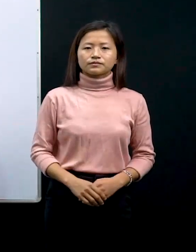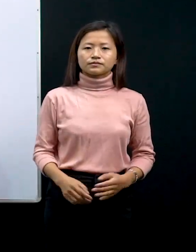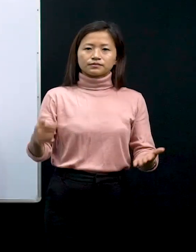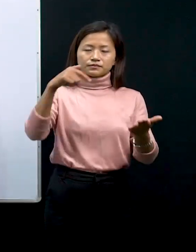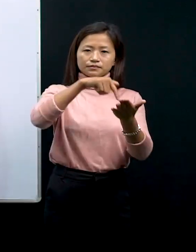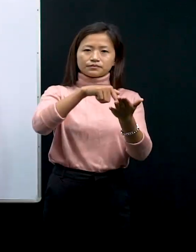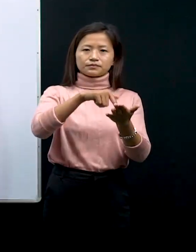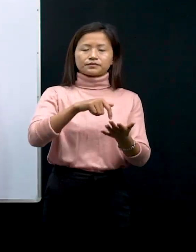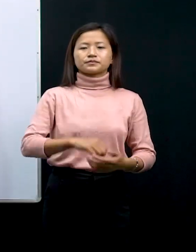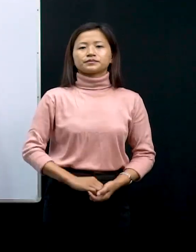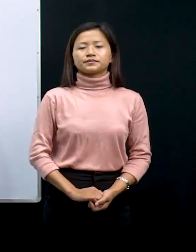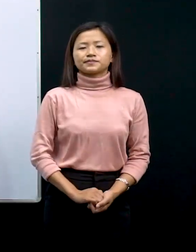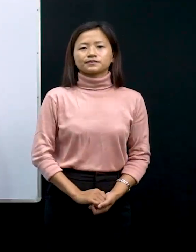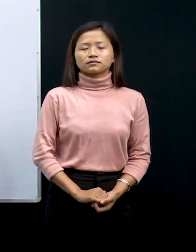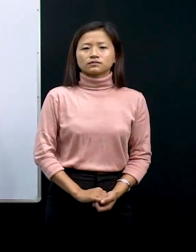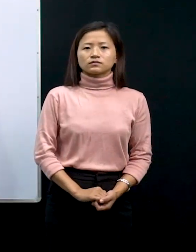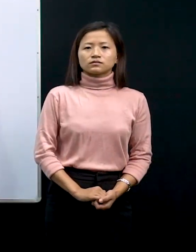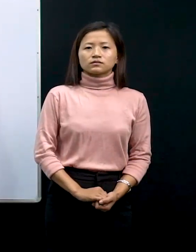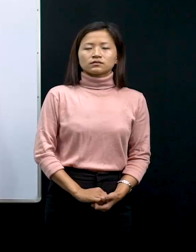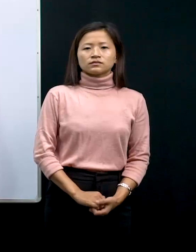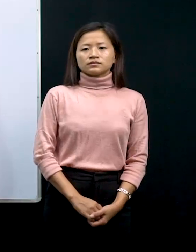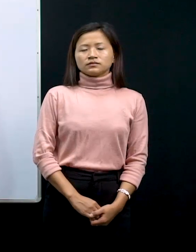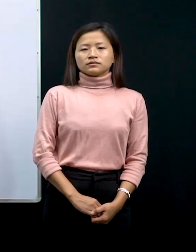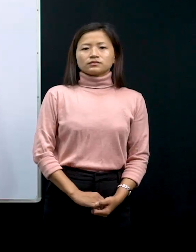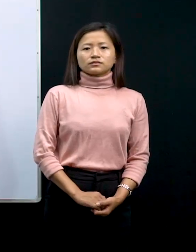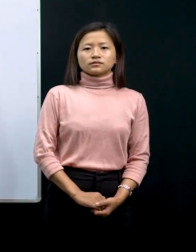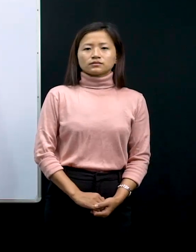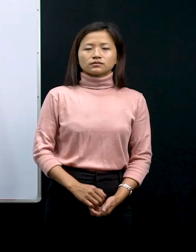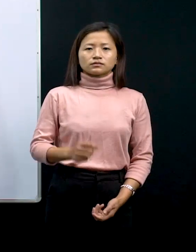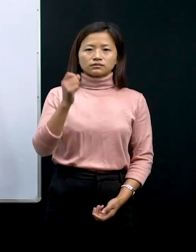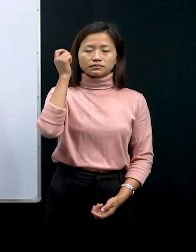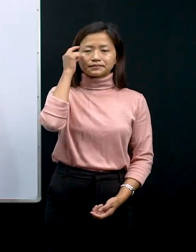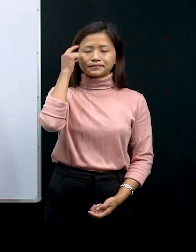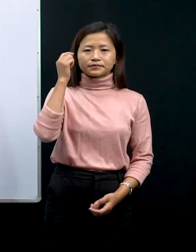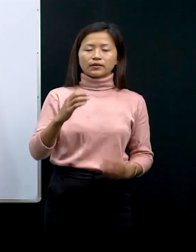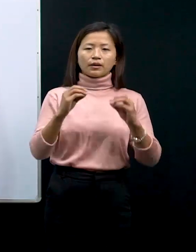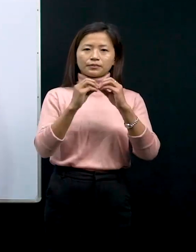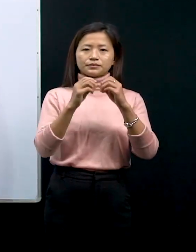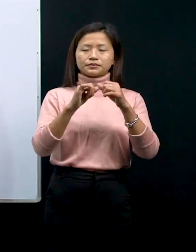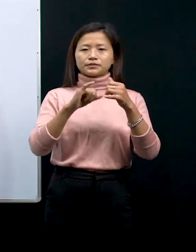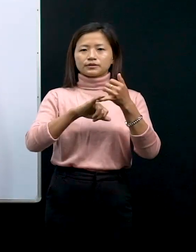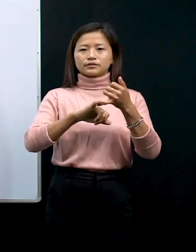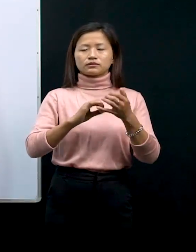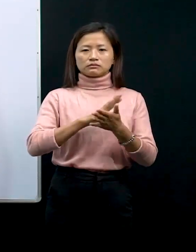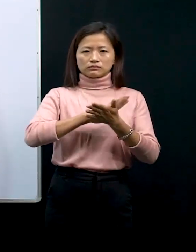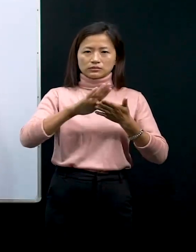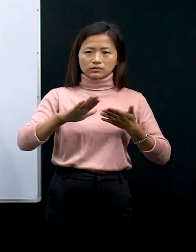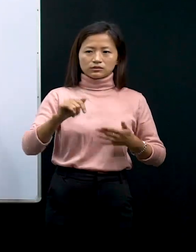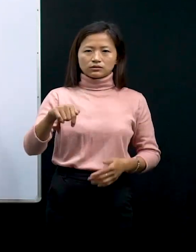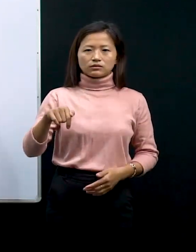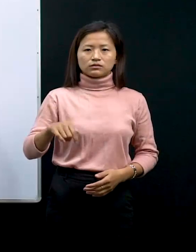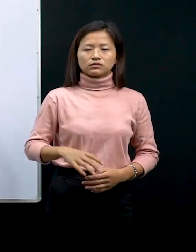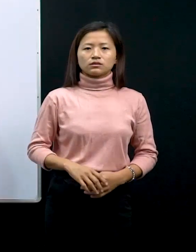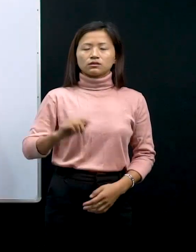points. Now, I think the basic is all the points are clear now.